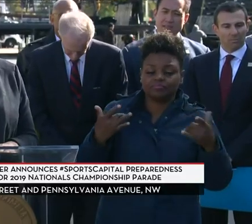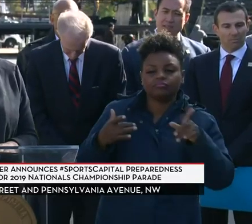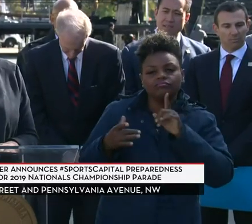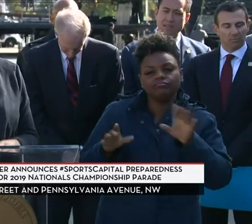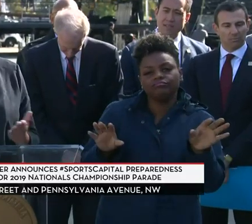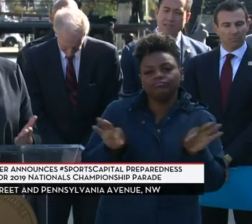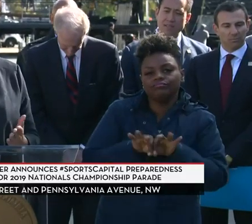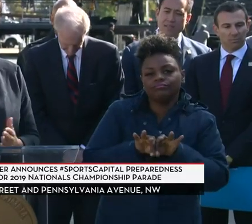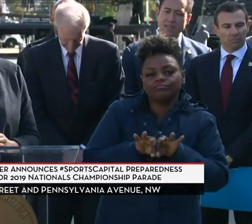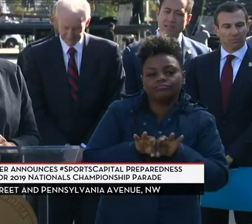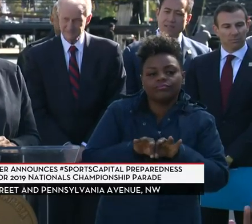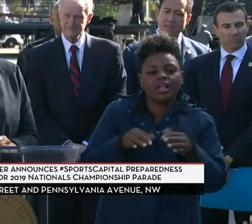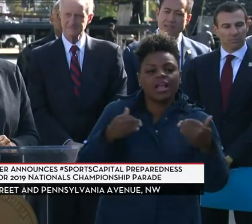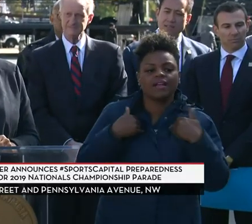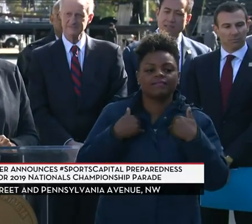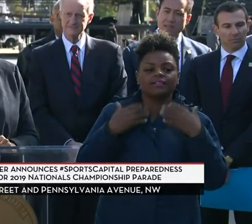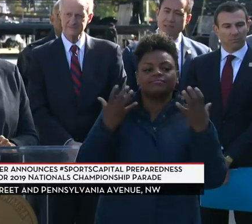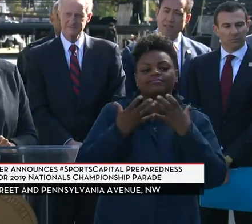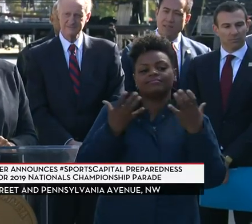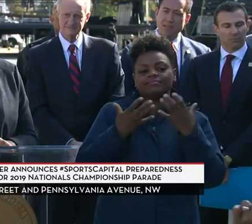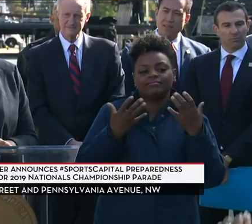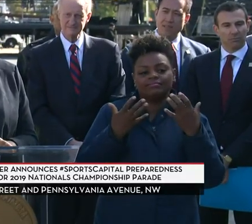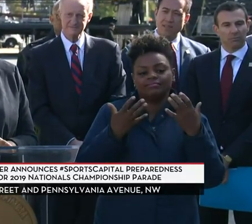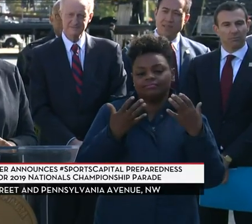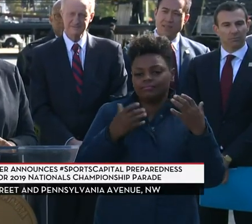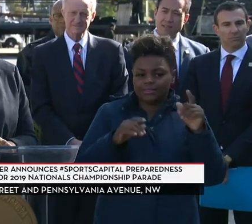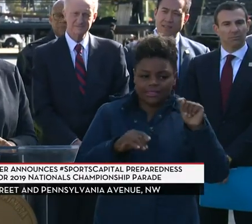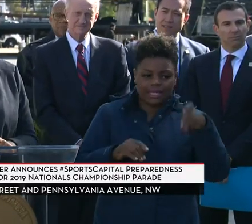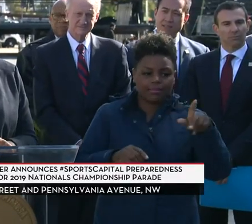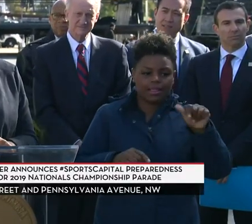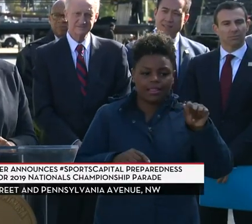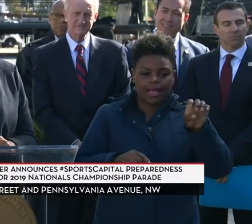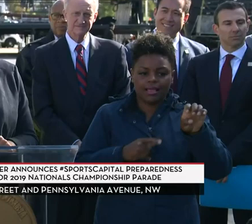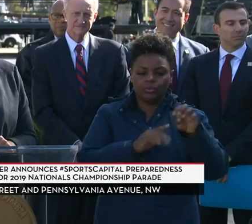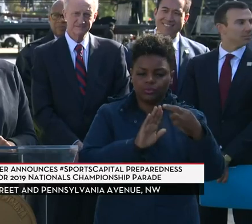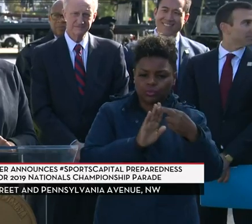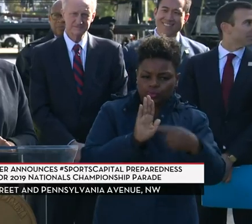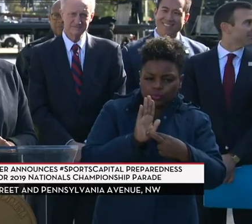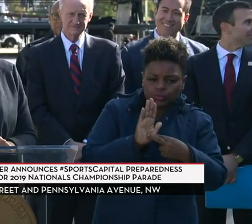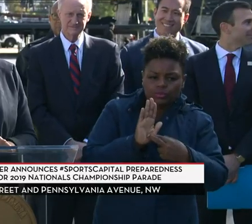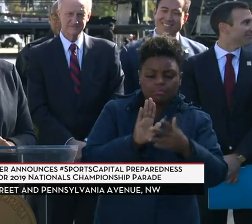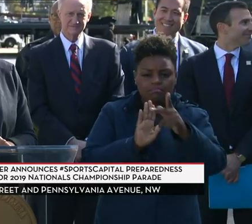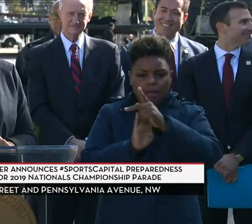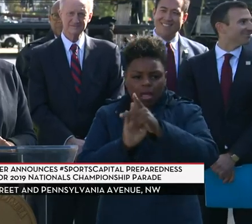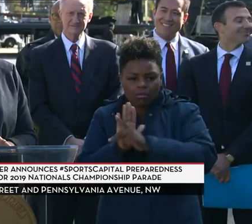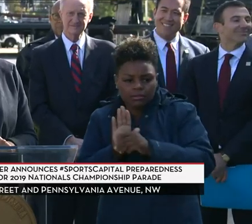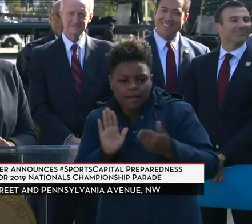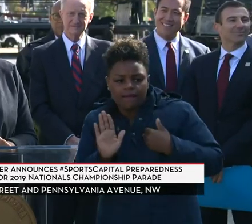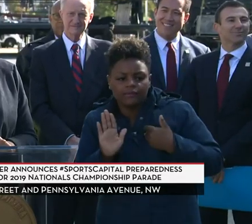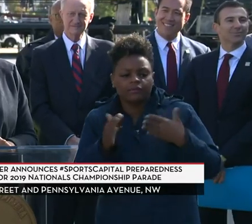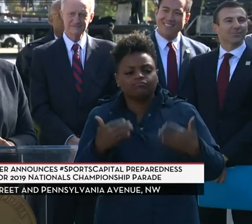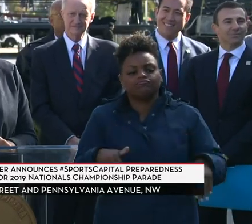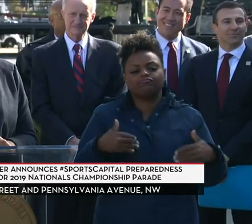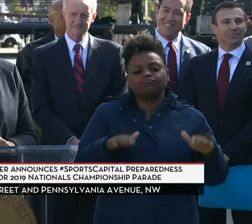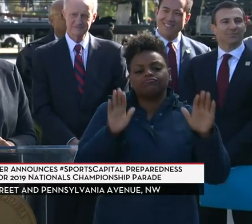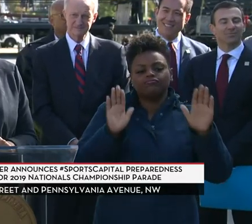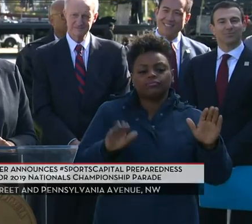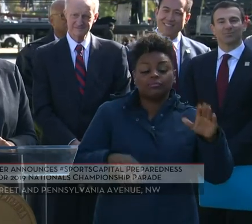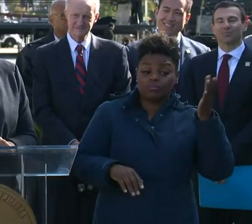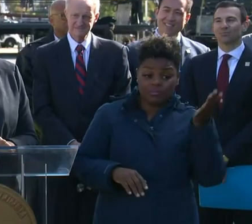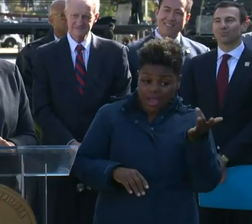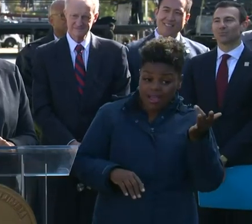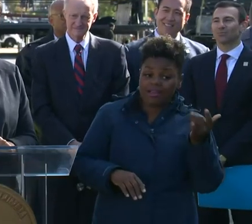template because of the recent parade for the Washington Capitals. They are following a similar